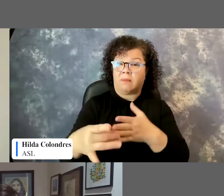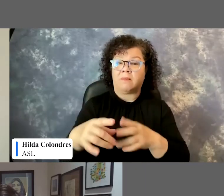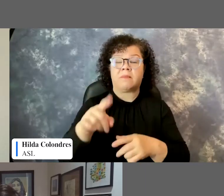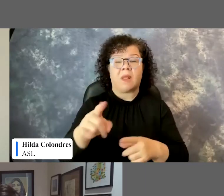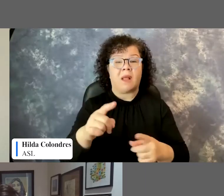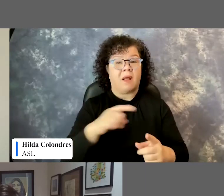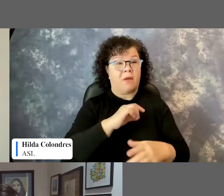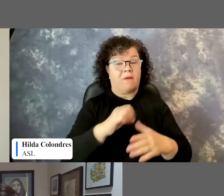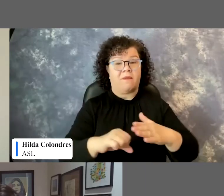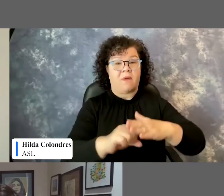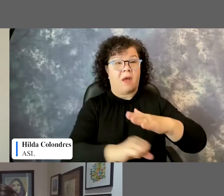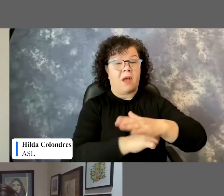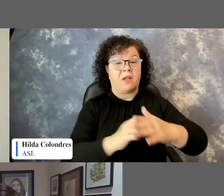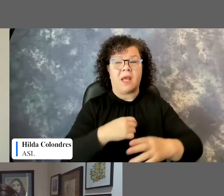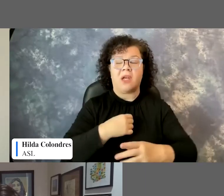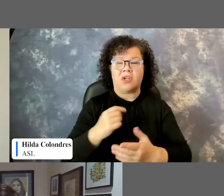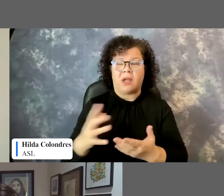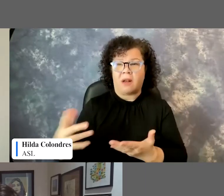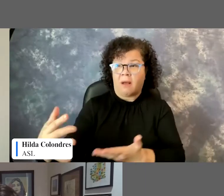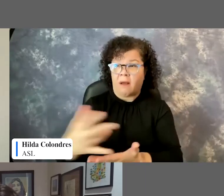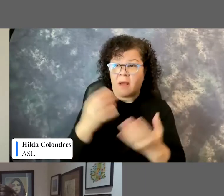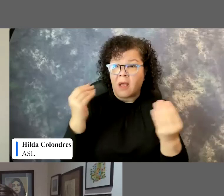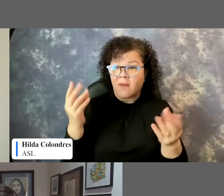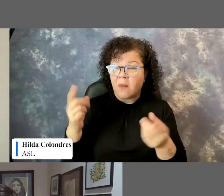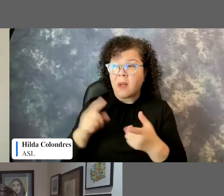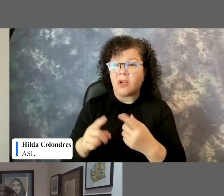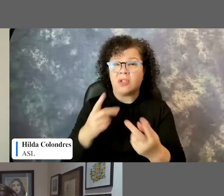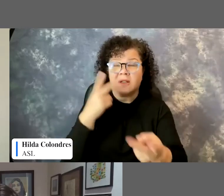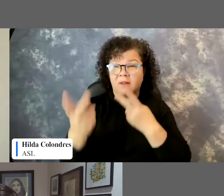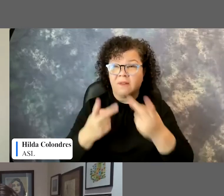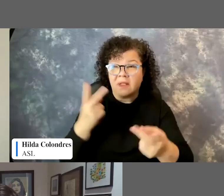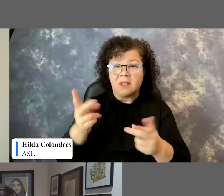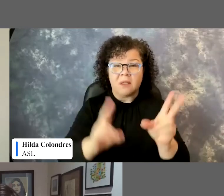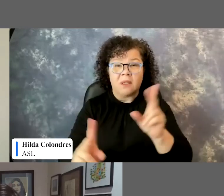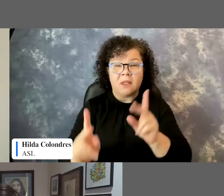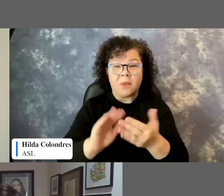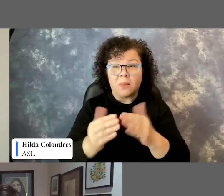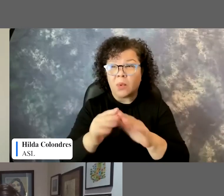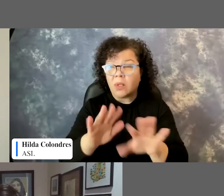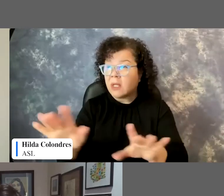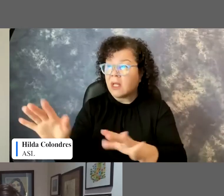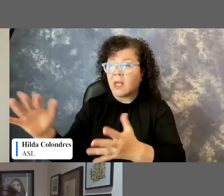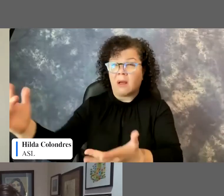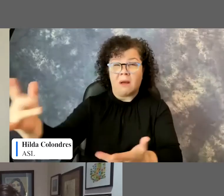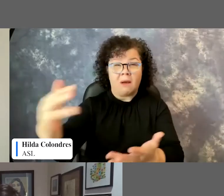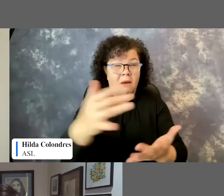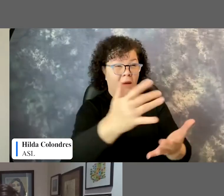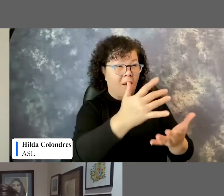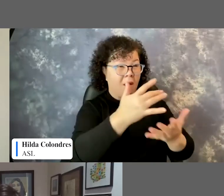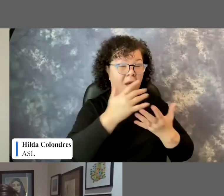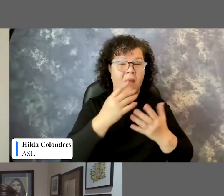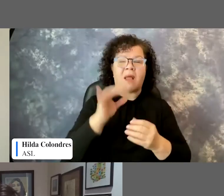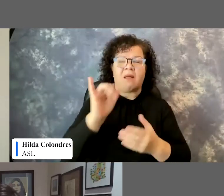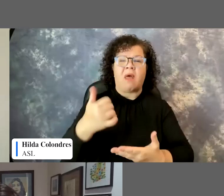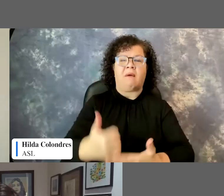applied what we learned from those early and ongoing community visits to shape our approach to building the